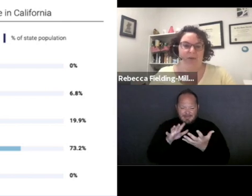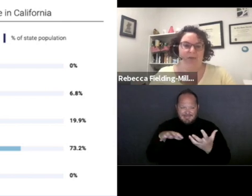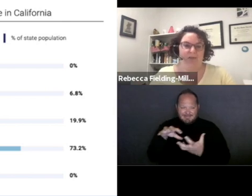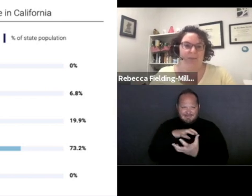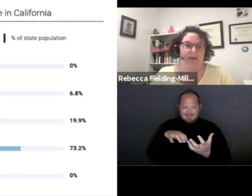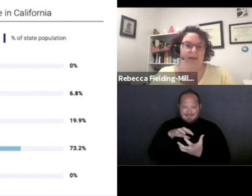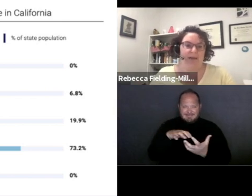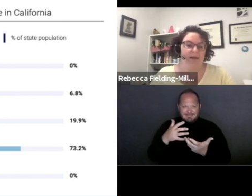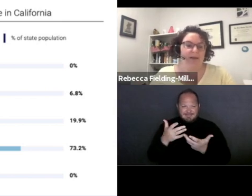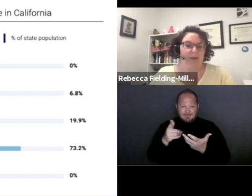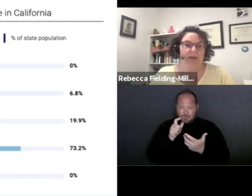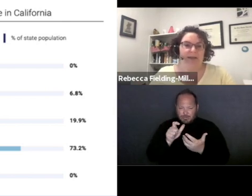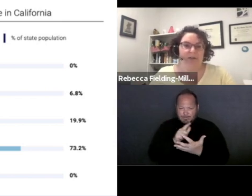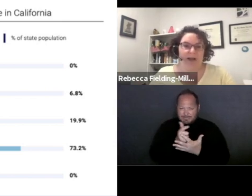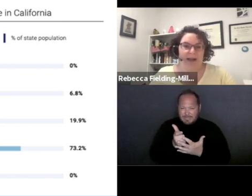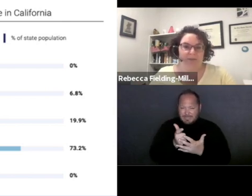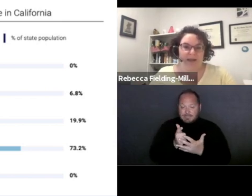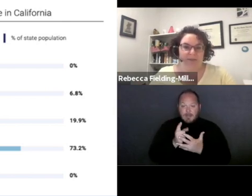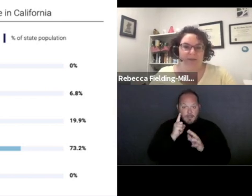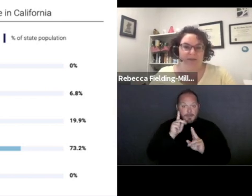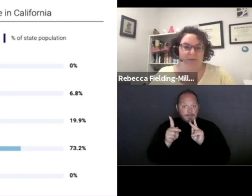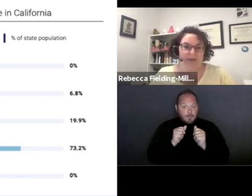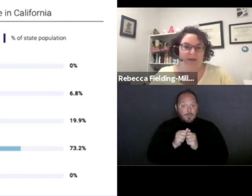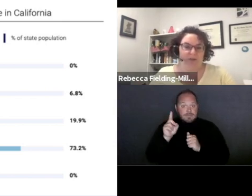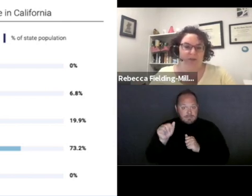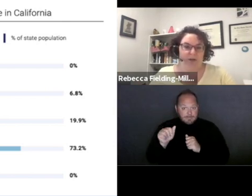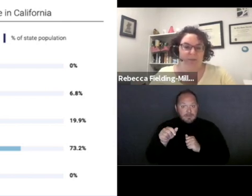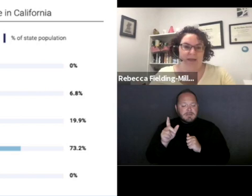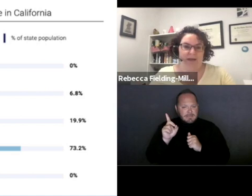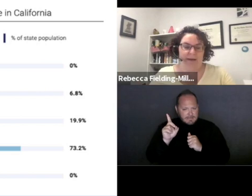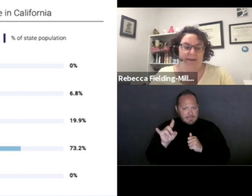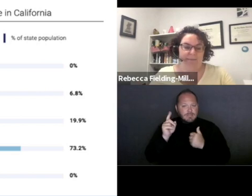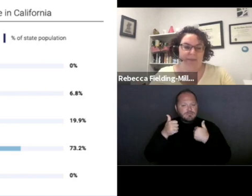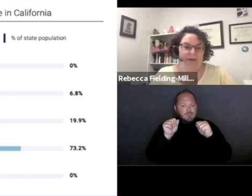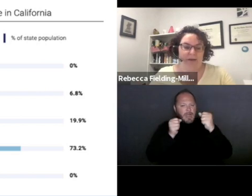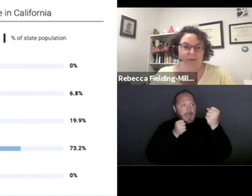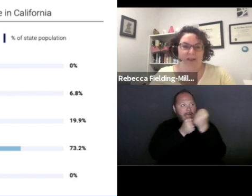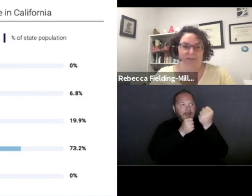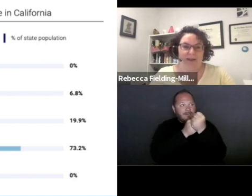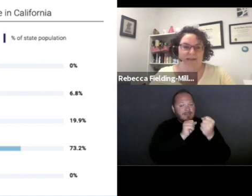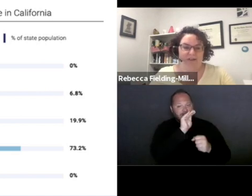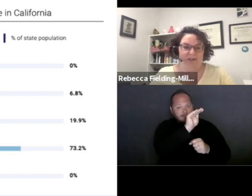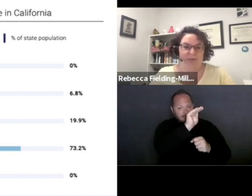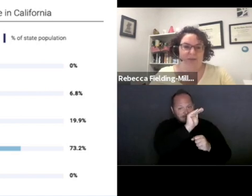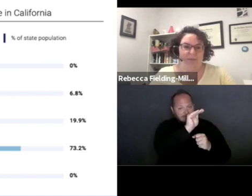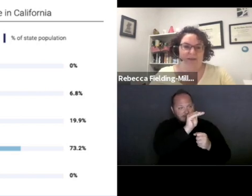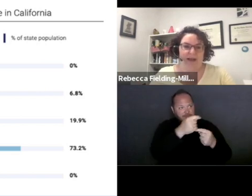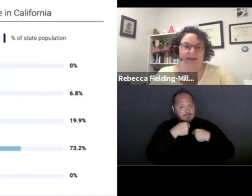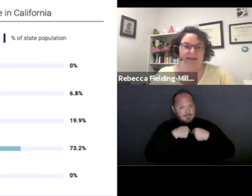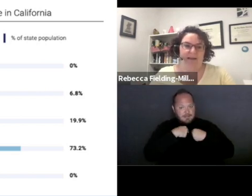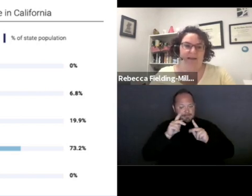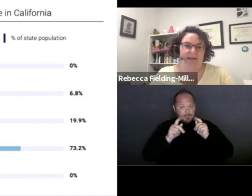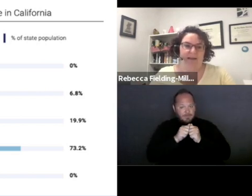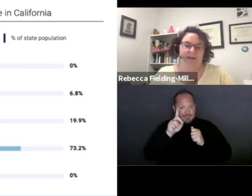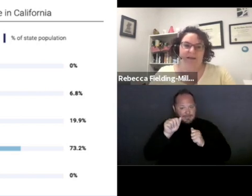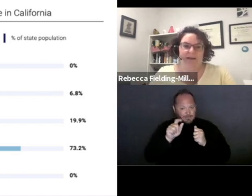particular, folks with disabilities really did try to advocate that disability should be a qualifying condition to move up in the line.